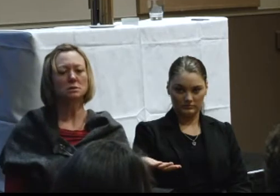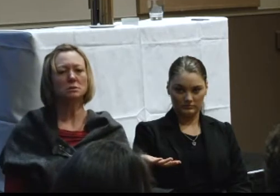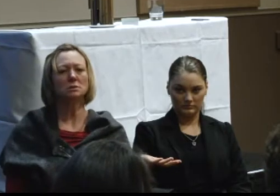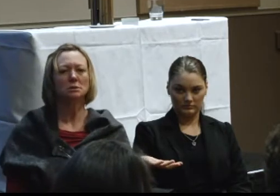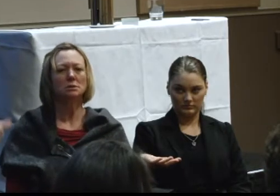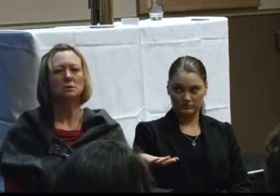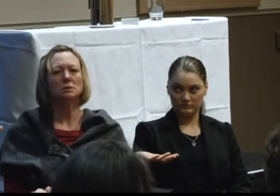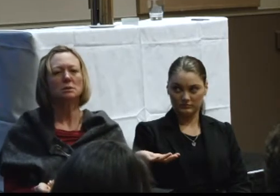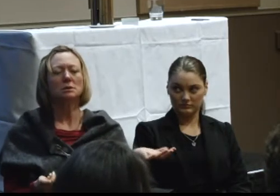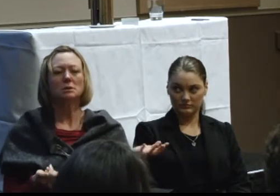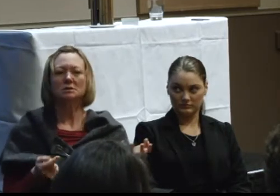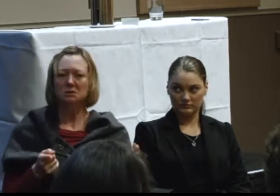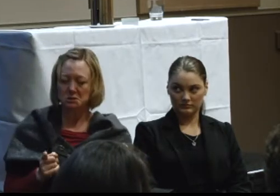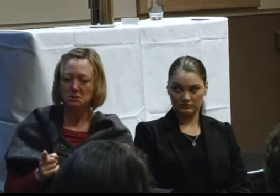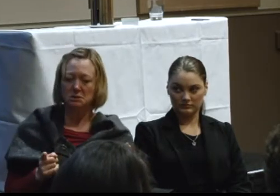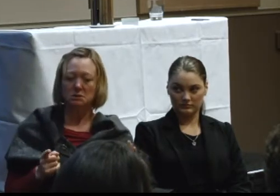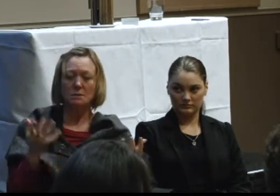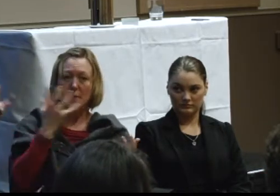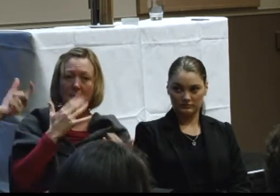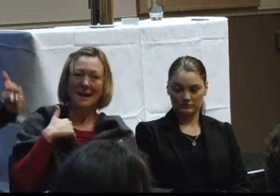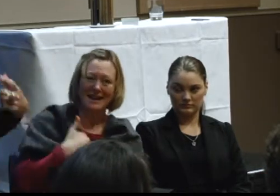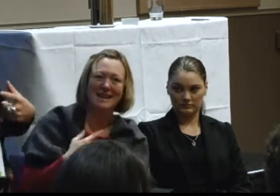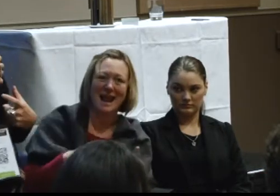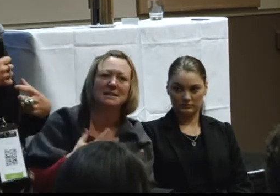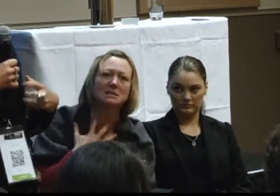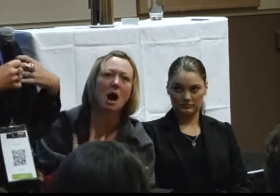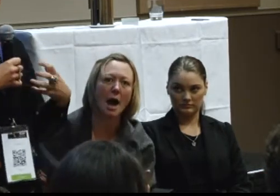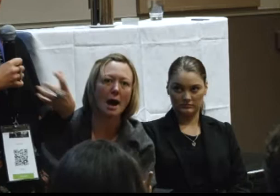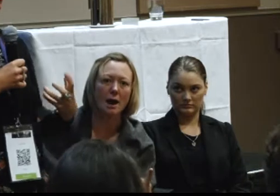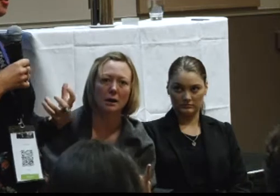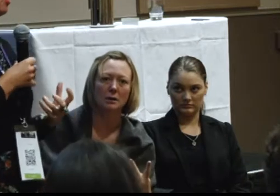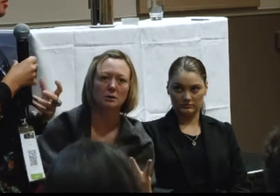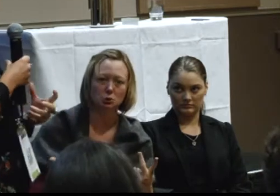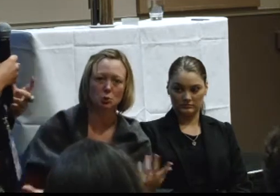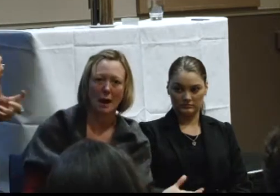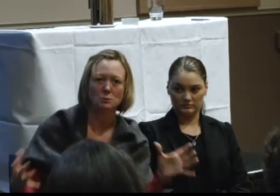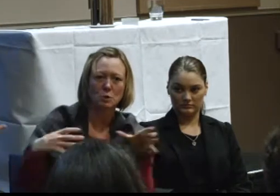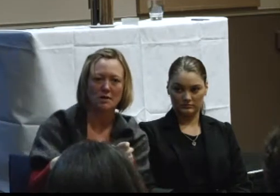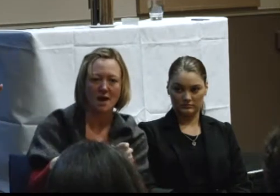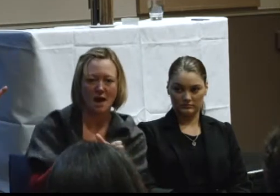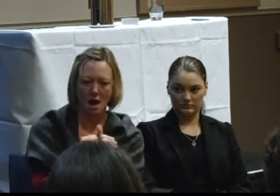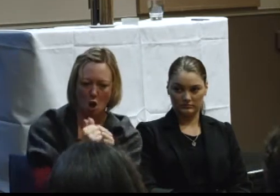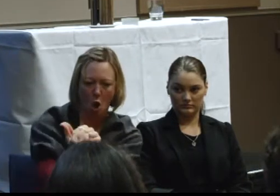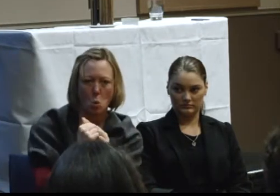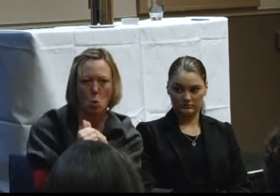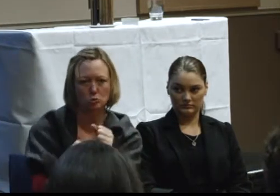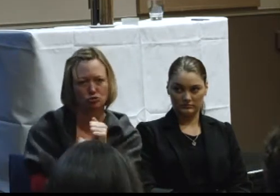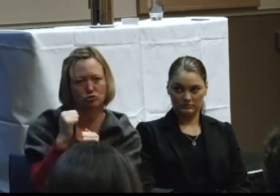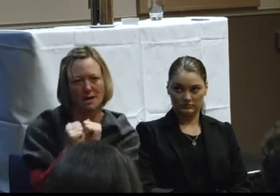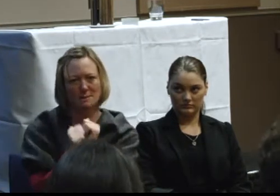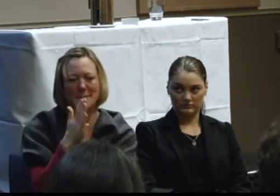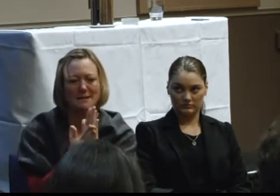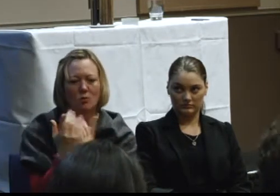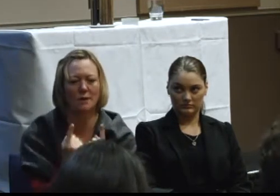signaled that there was a real need, but there was a real desire for people to come together and co-construct something meaningful. So all